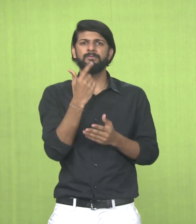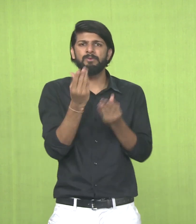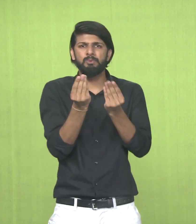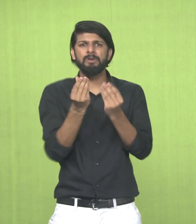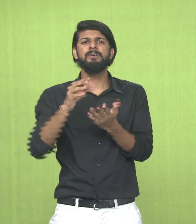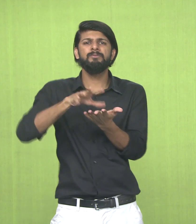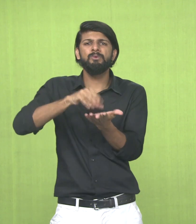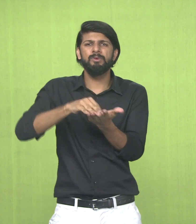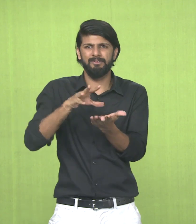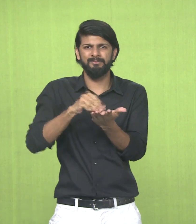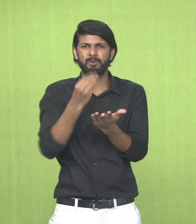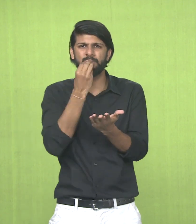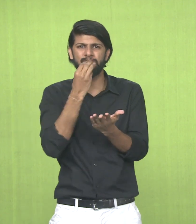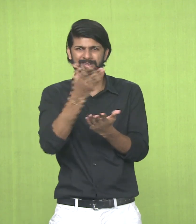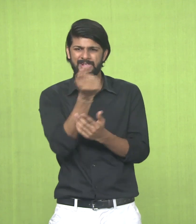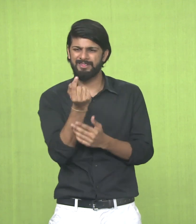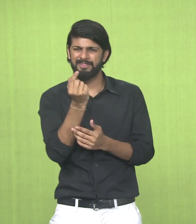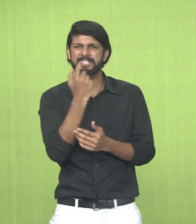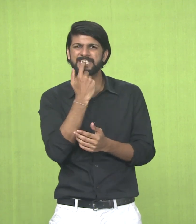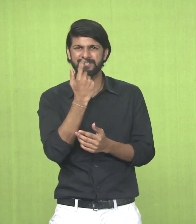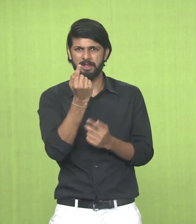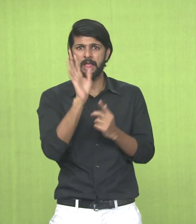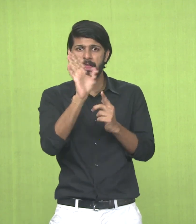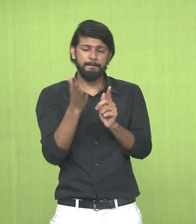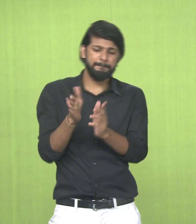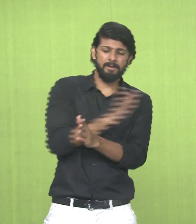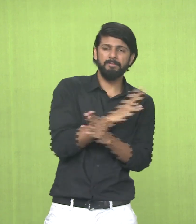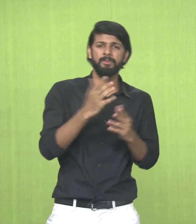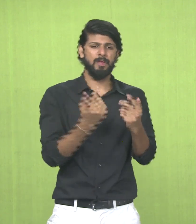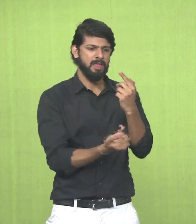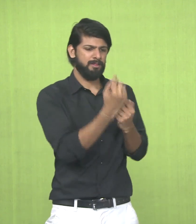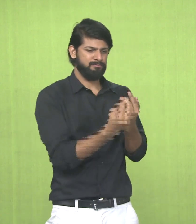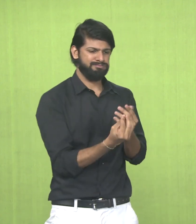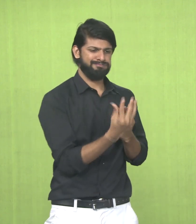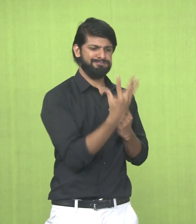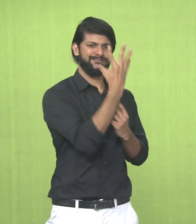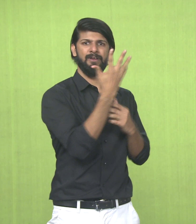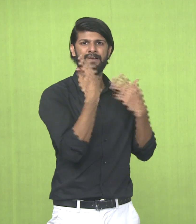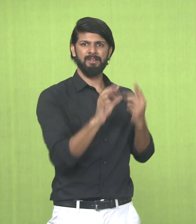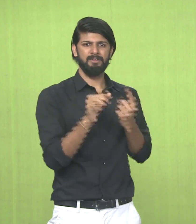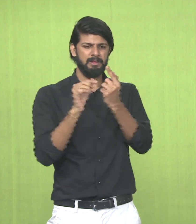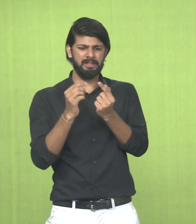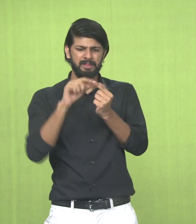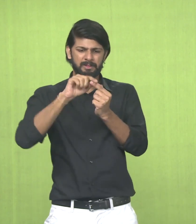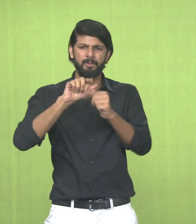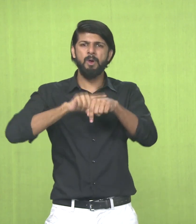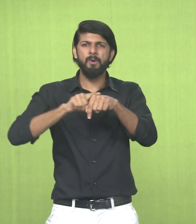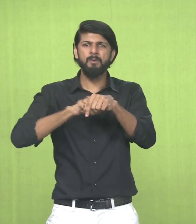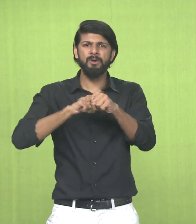First, the artist used a coating of clay which would be mixed with rice